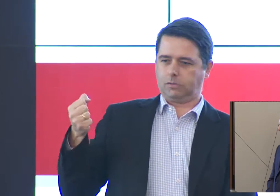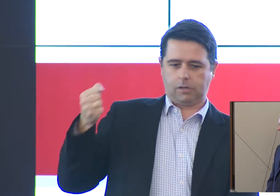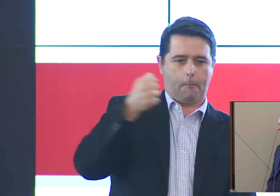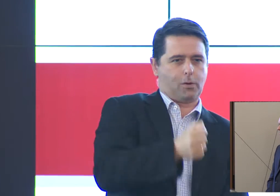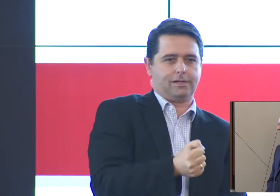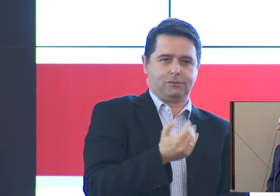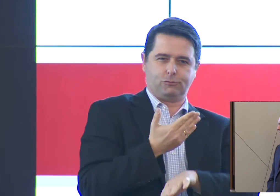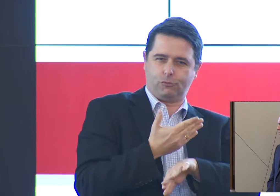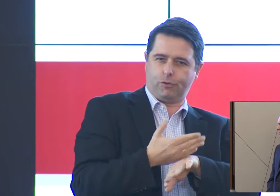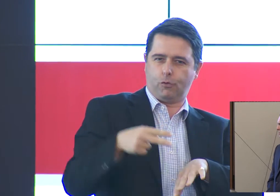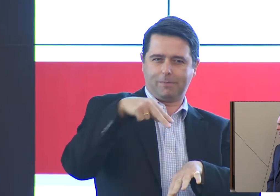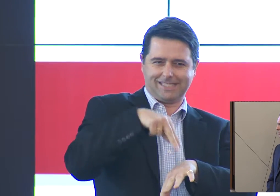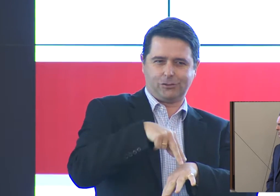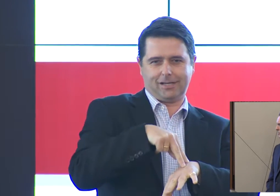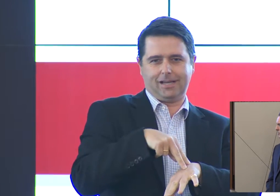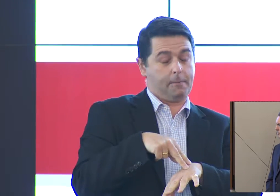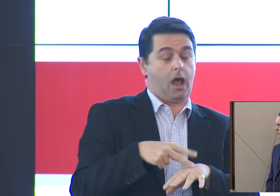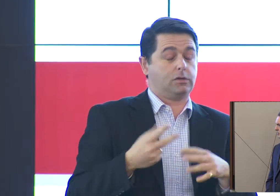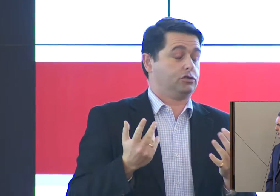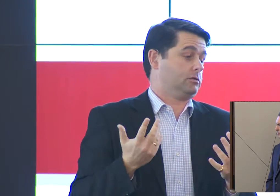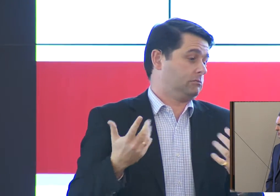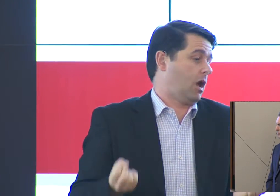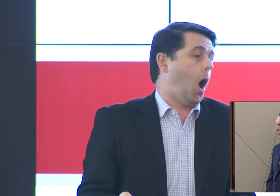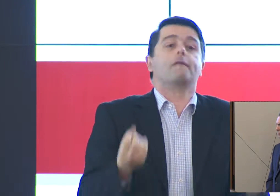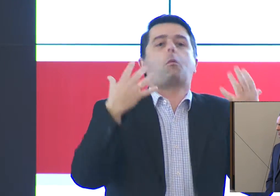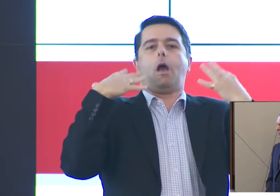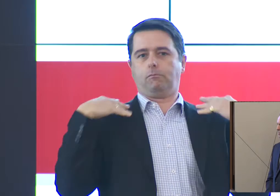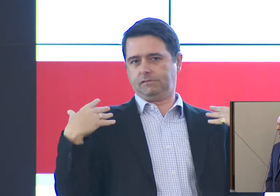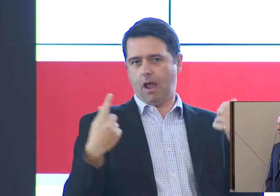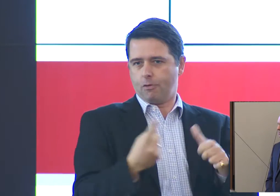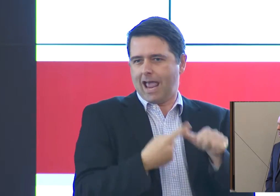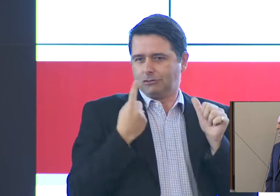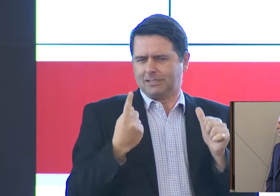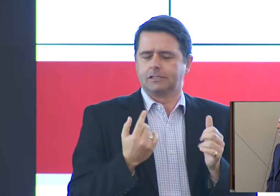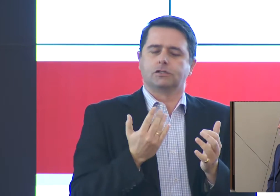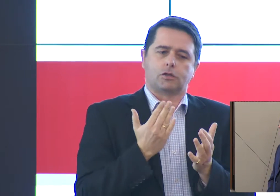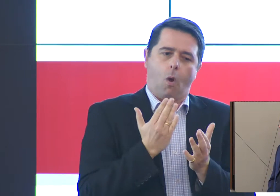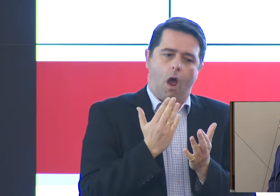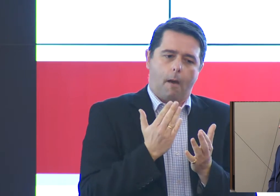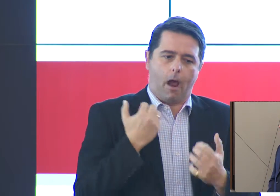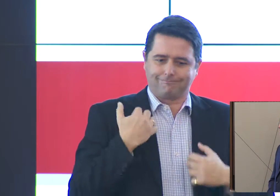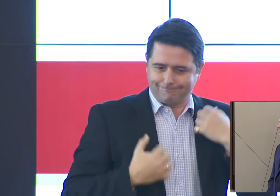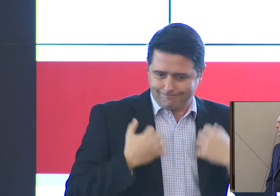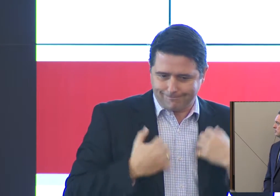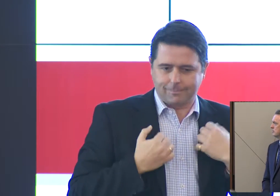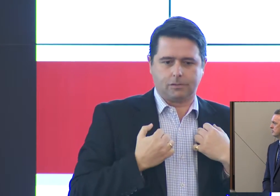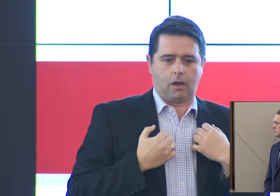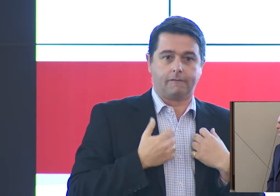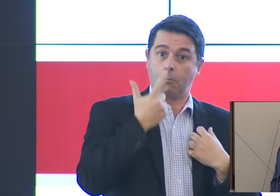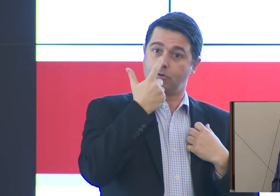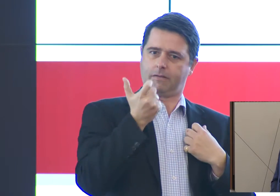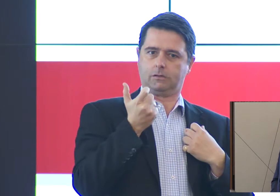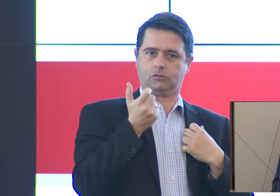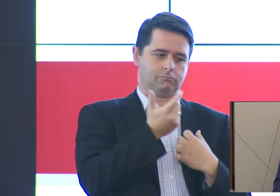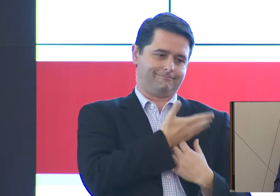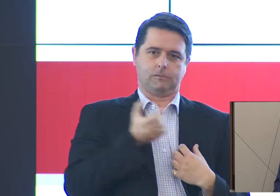warm welcome, particularly when I've just been appointed in this new position. I must admit I've been completely overwhelmed by the reactions out